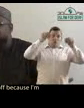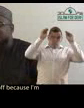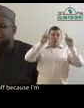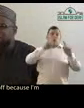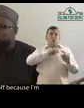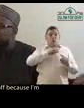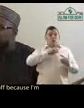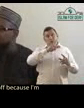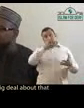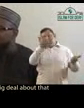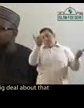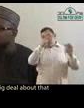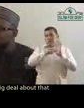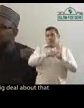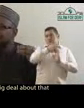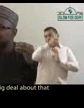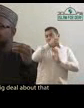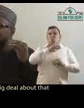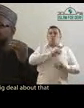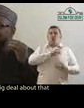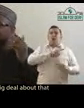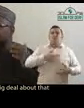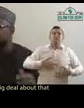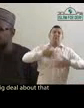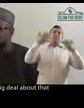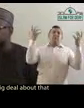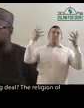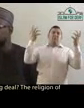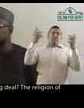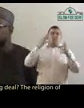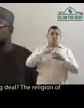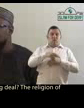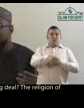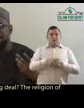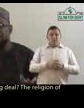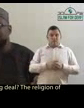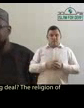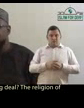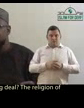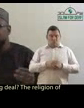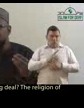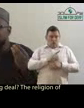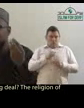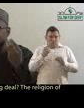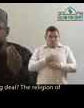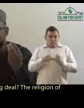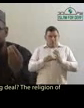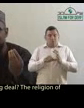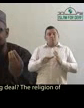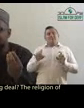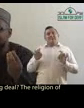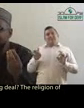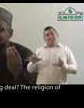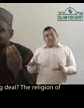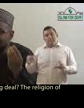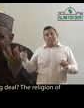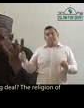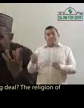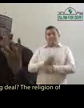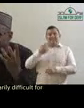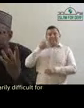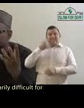I'm compelled. No problem. Why am I going to make a big deal about that issue? Why am I going to make a big deal? The religion of Islam